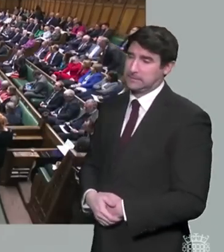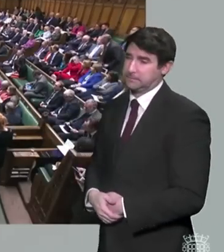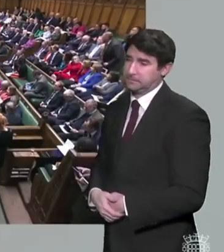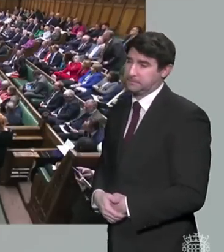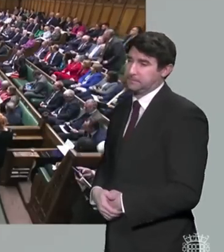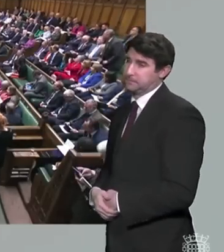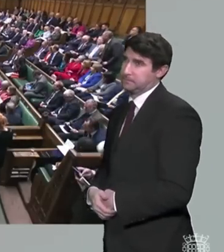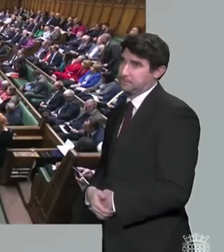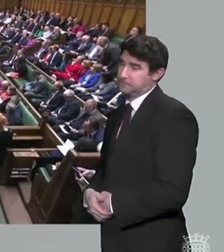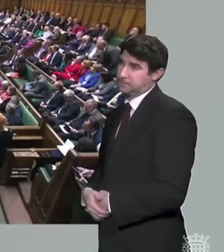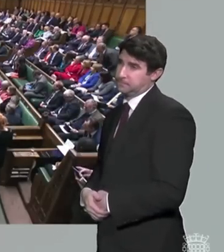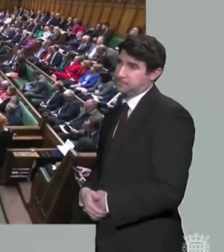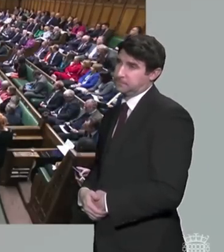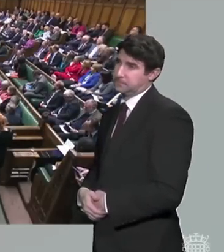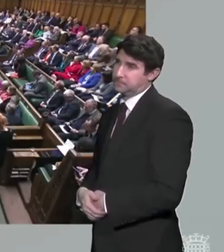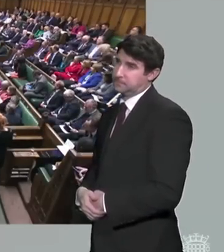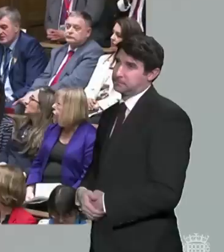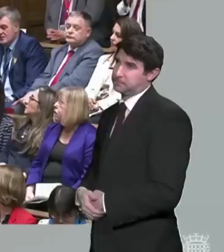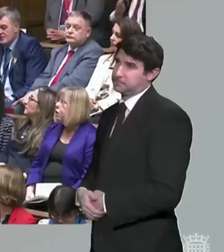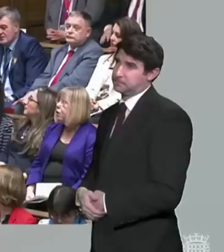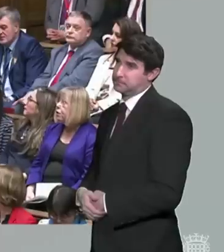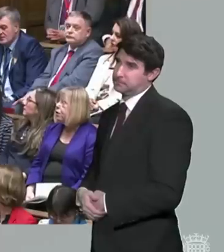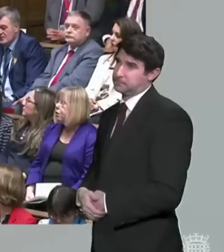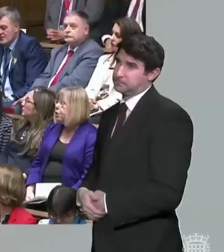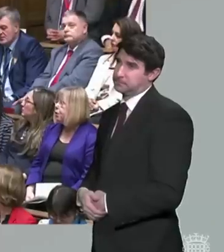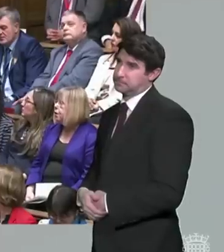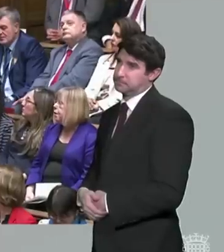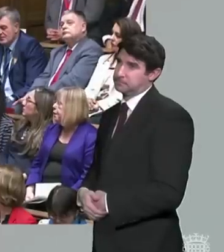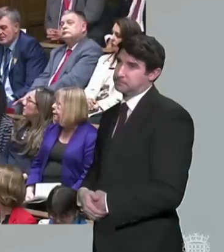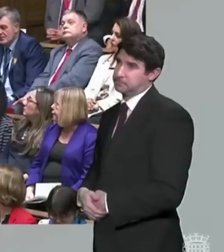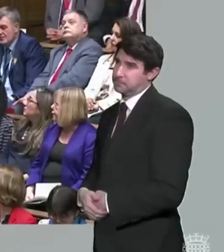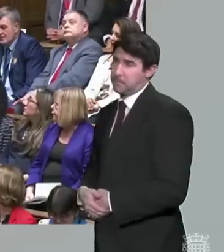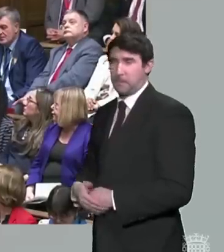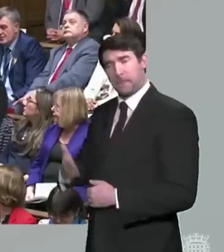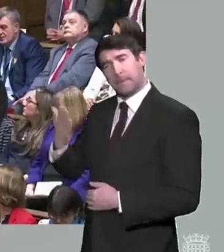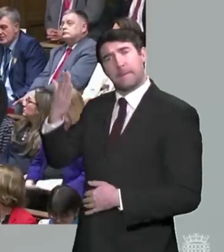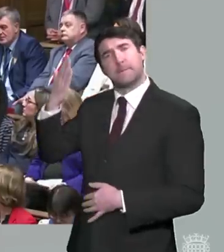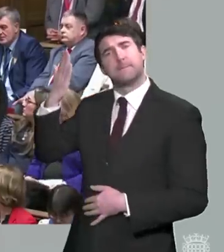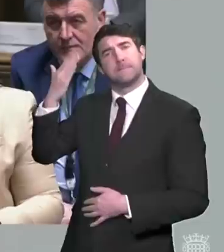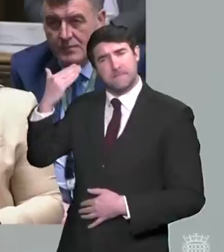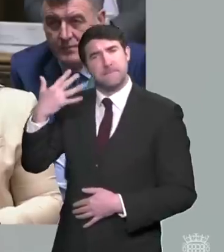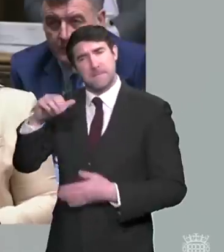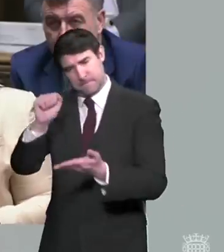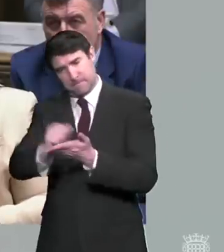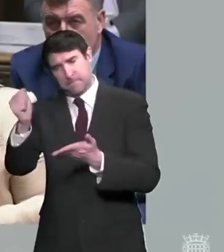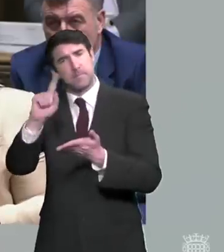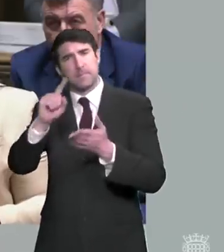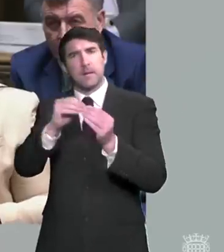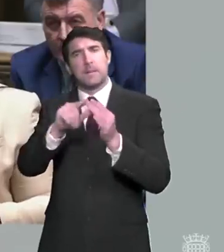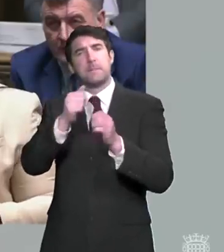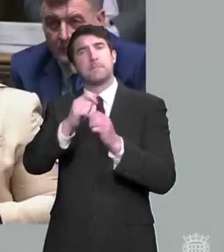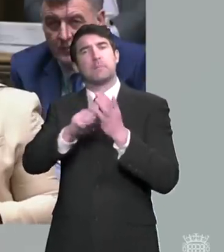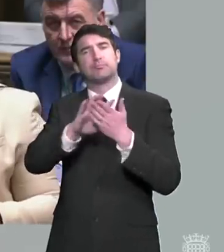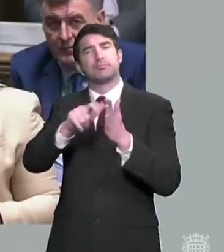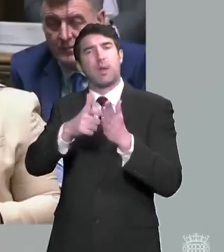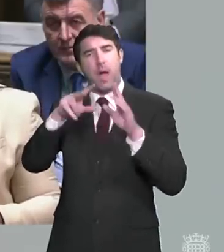Thank you, Mr. Speaker. Big Brother Watch recently released a report into unaccountable government bodies such as the Counter-Disinformation Unit, the